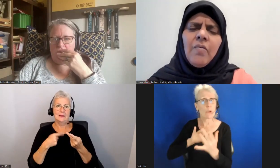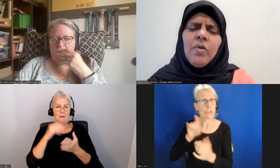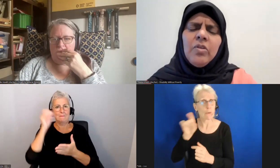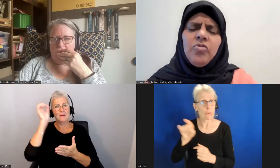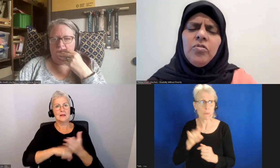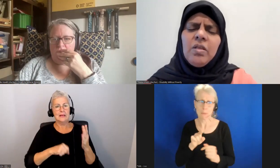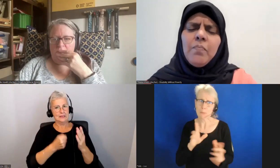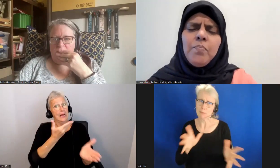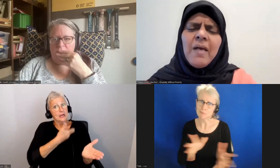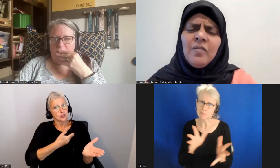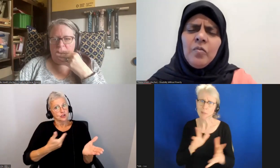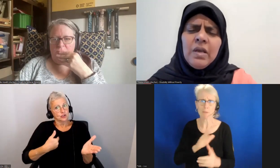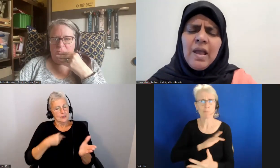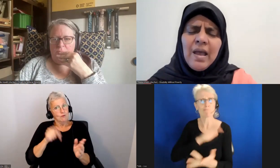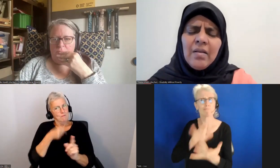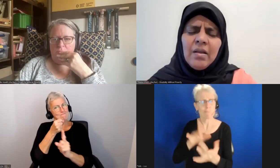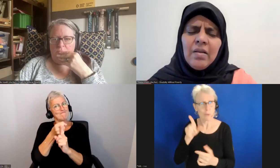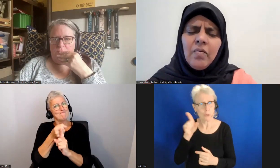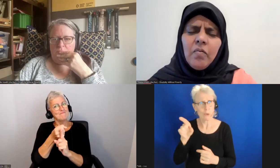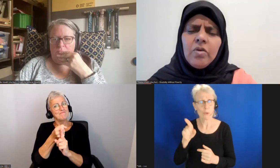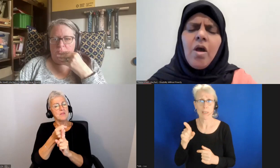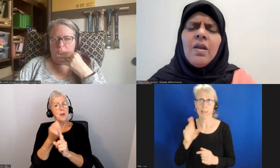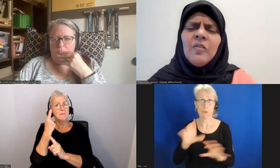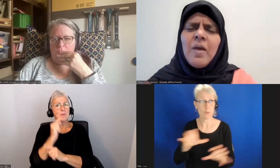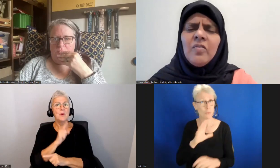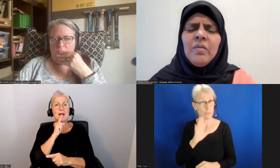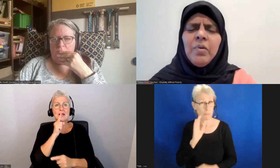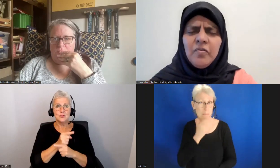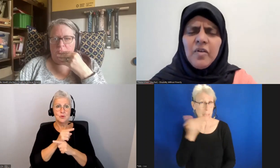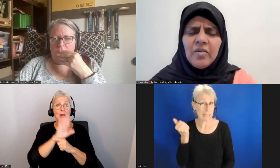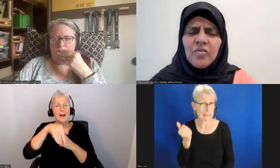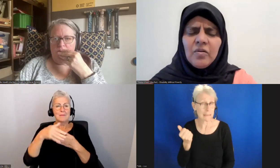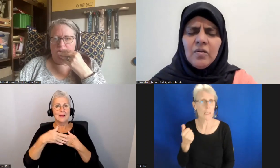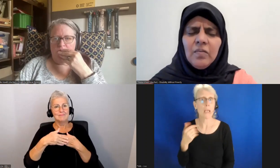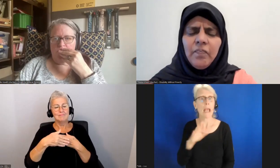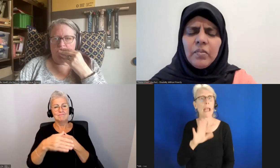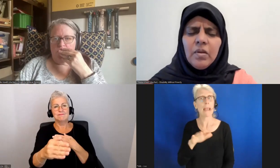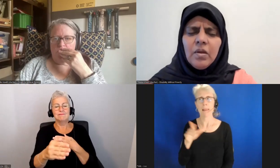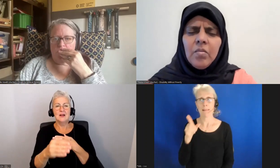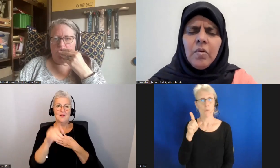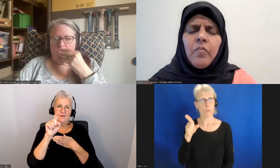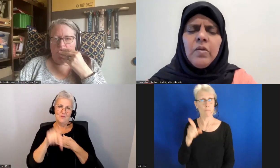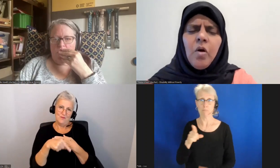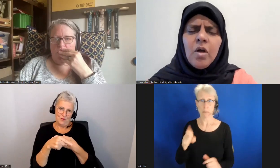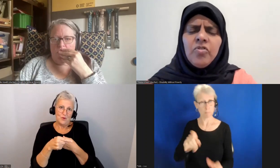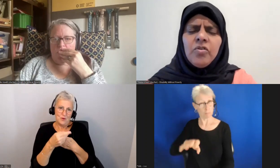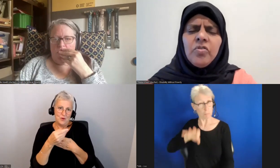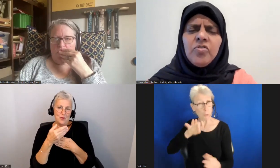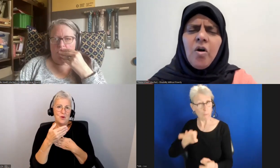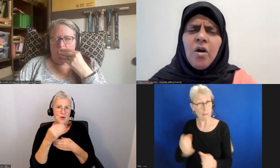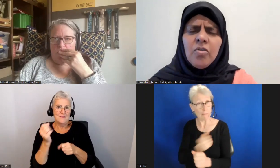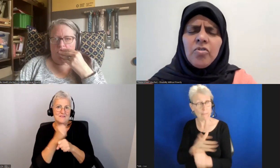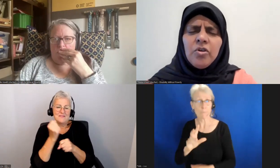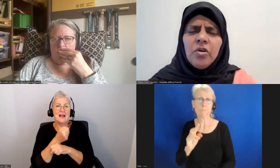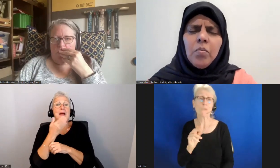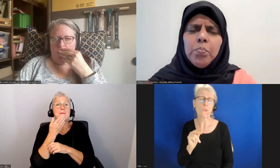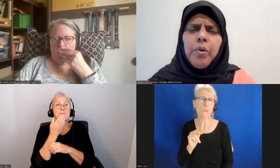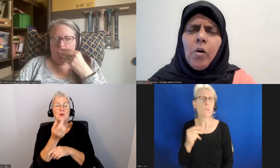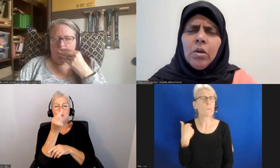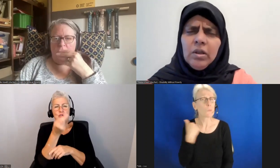ensuring that we do the best we can. We're not expecting perfect, but we want to